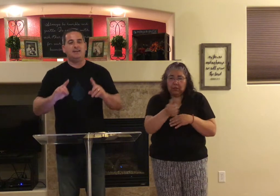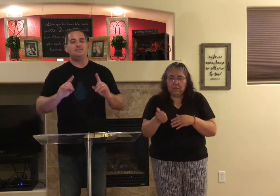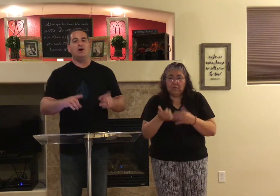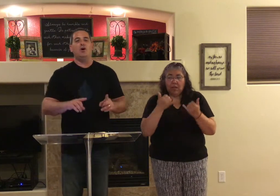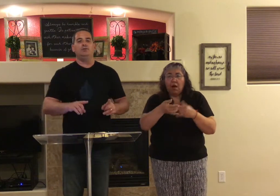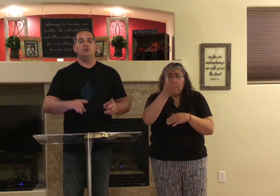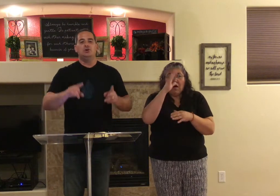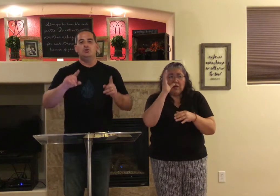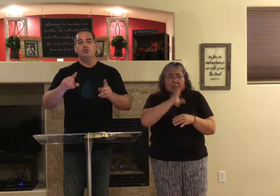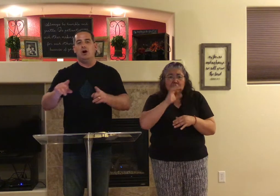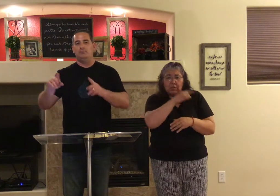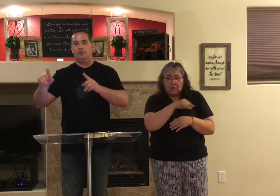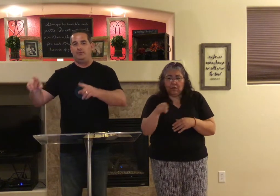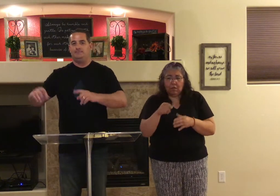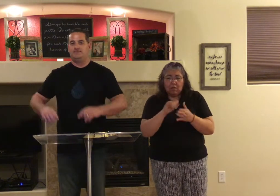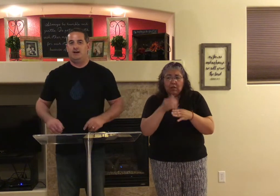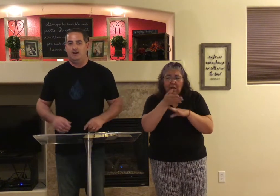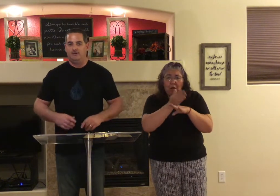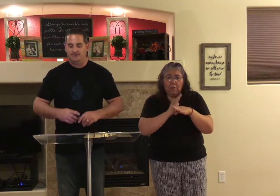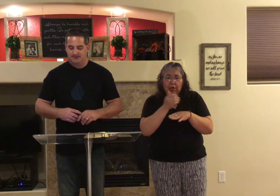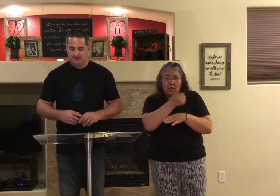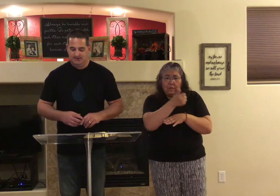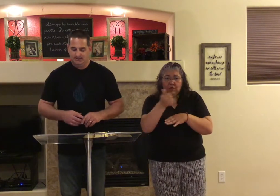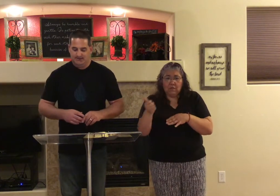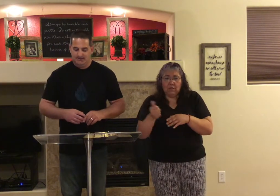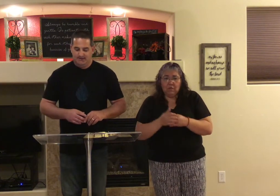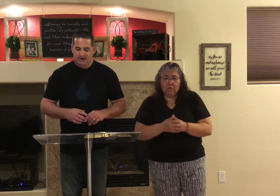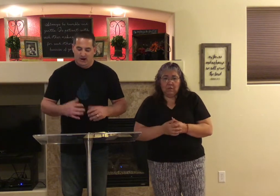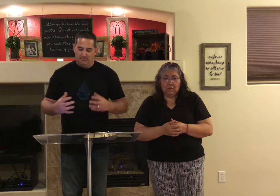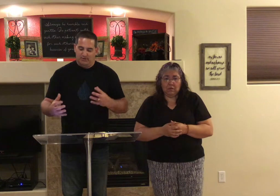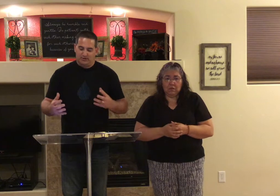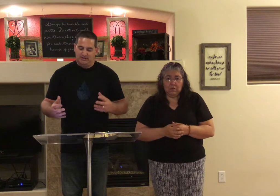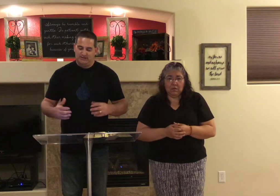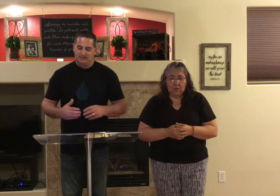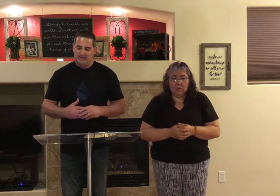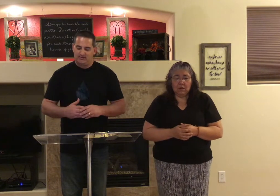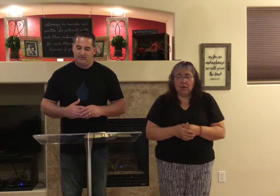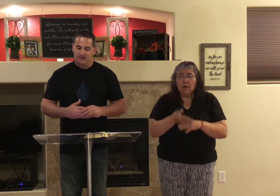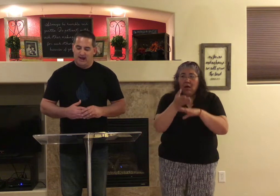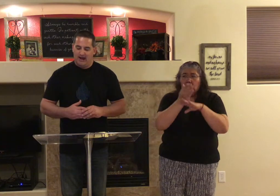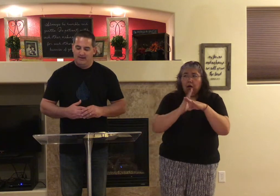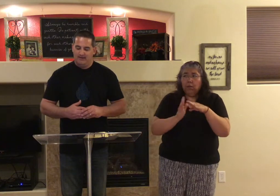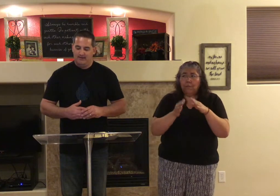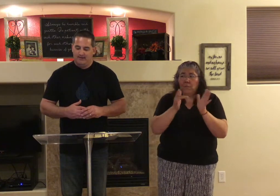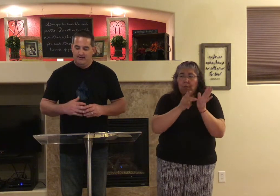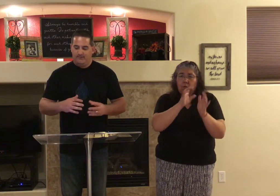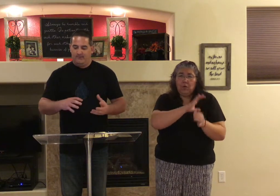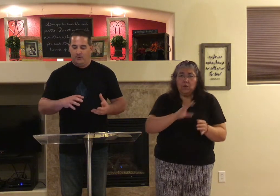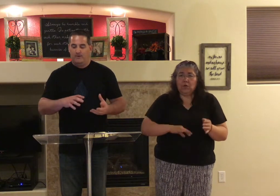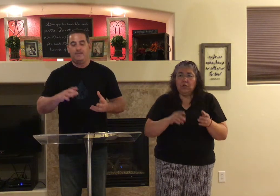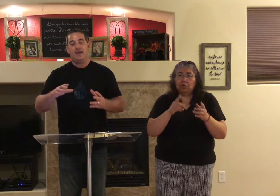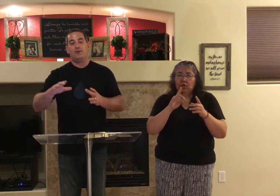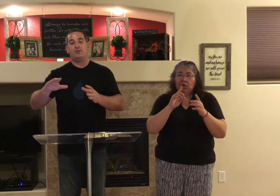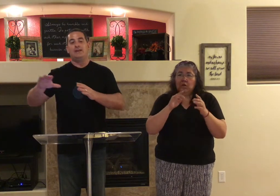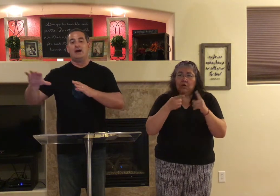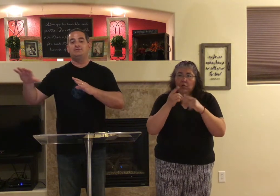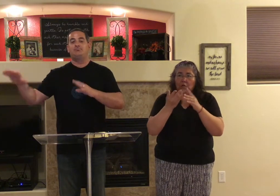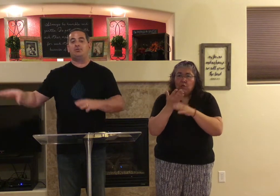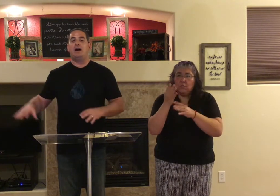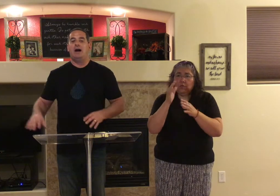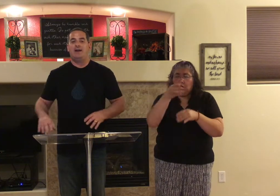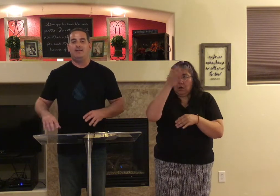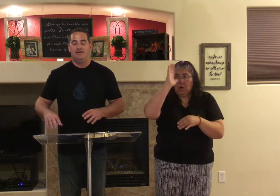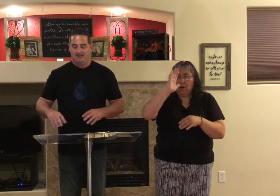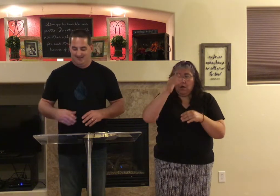God seeks those who humble themselves. Humble Christians get through to God, for they